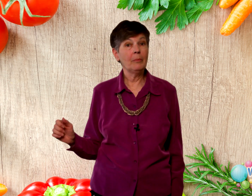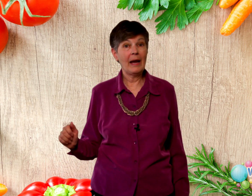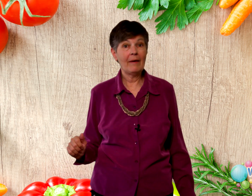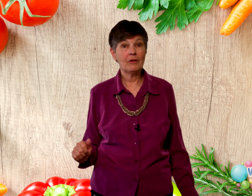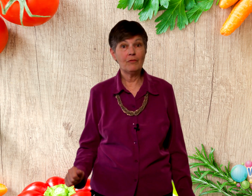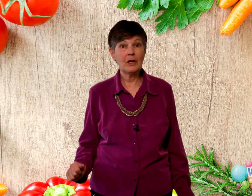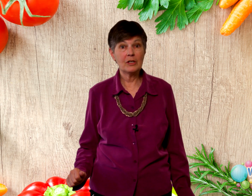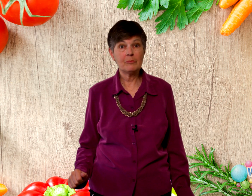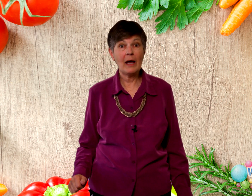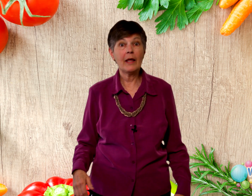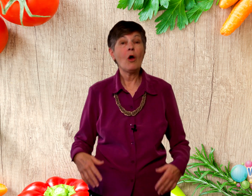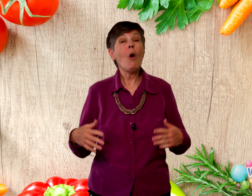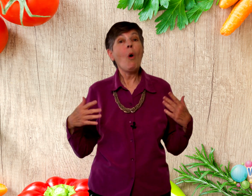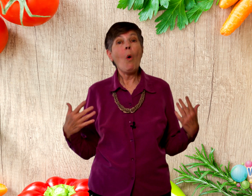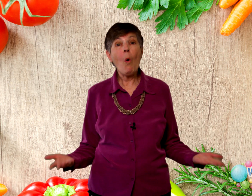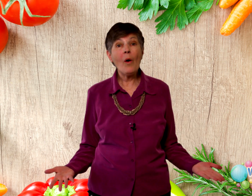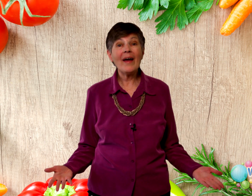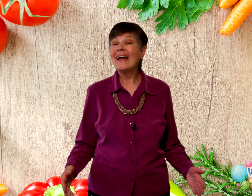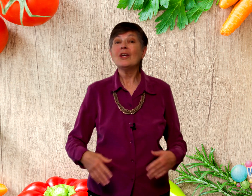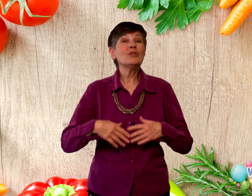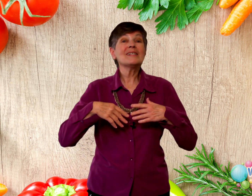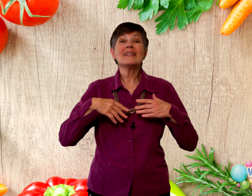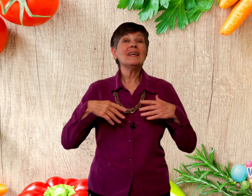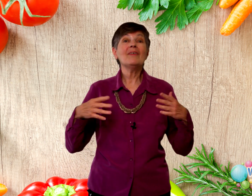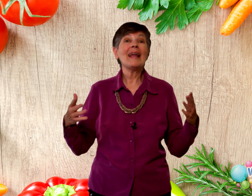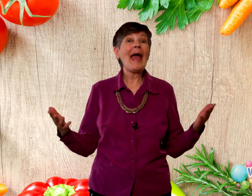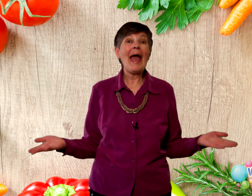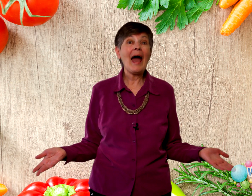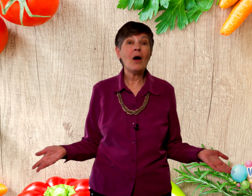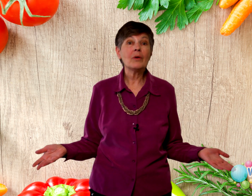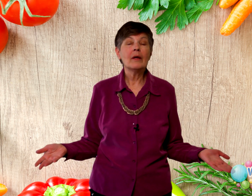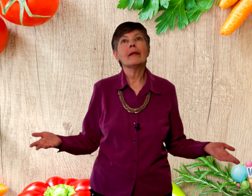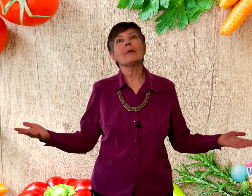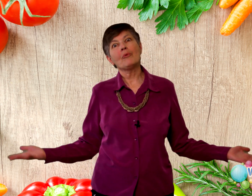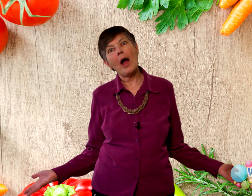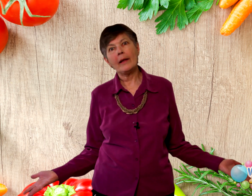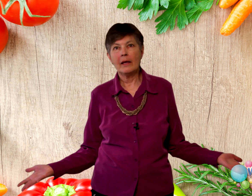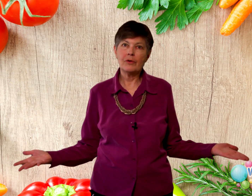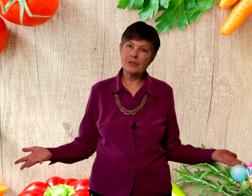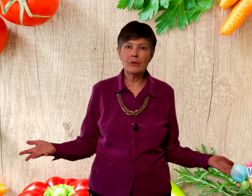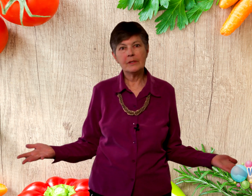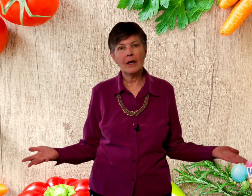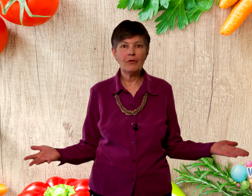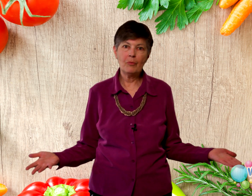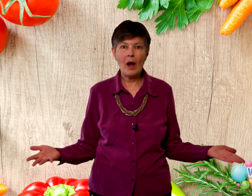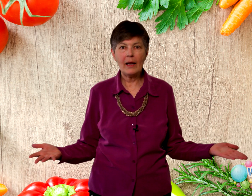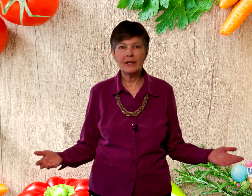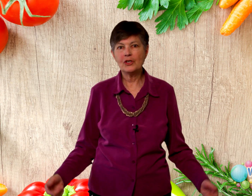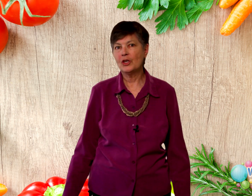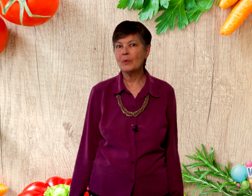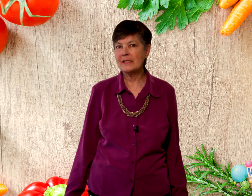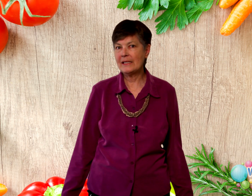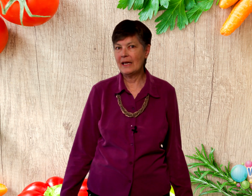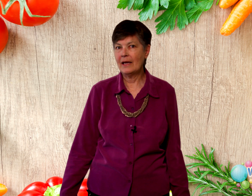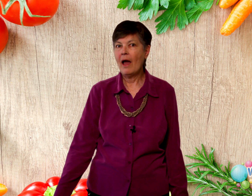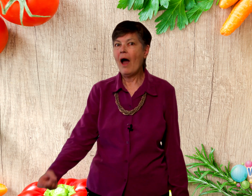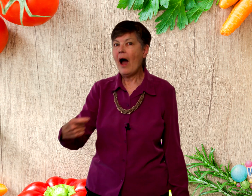might have to finger spell it, or you just leave it out. Like broccoli, there's no sign for broccoli. So you would sing,